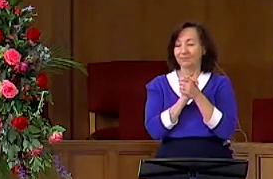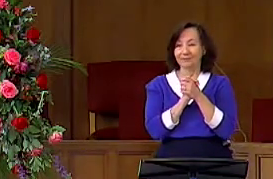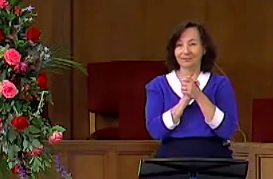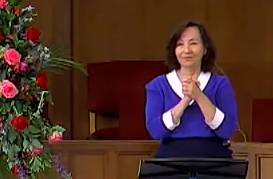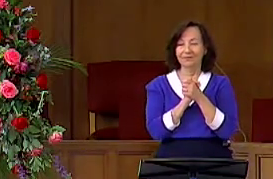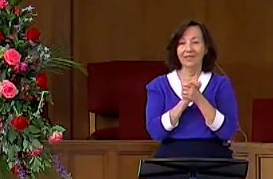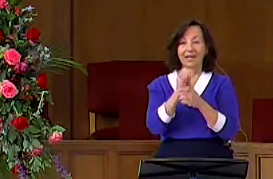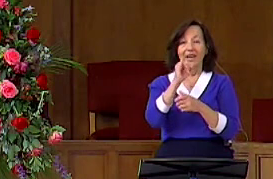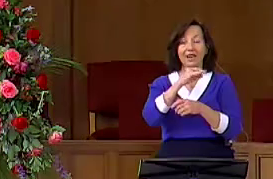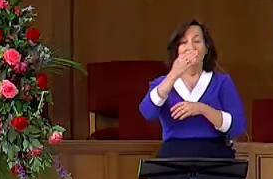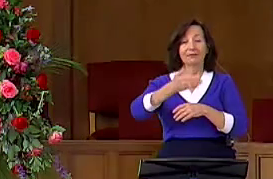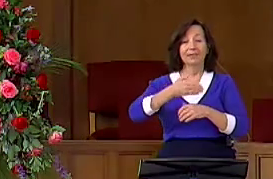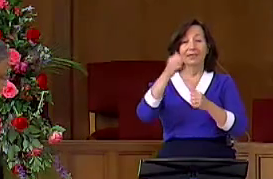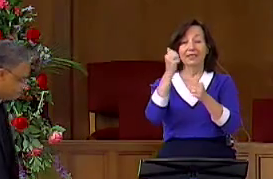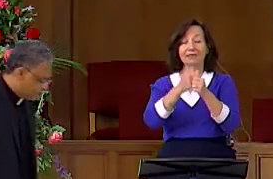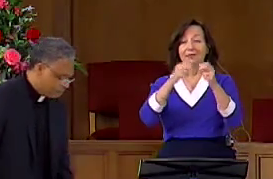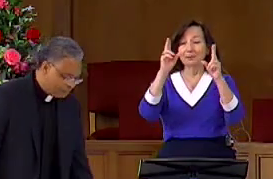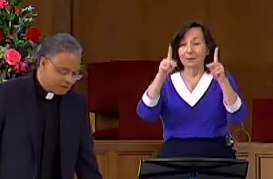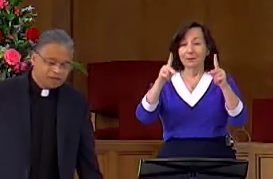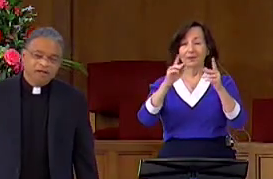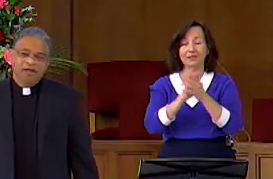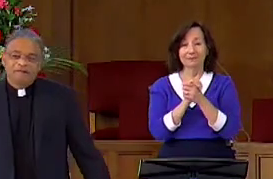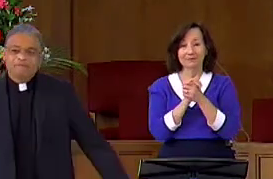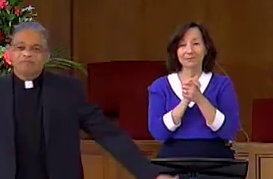I invite everyone